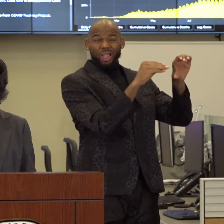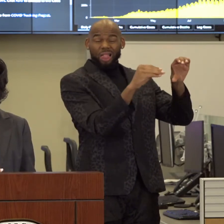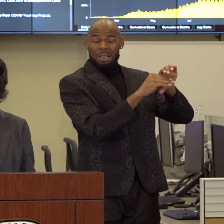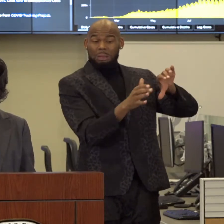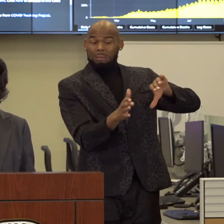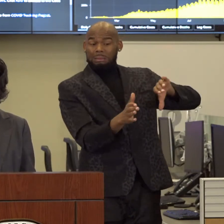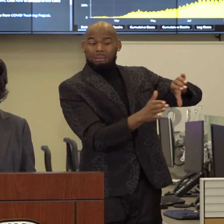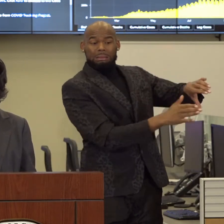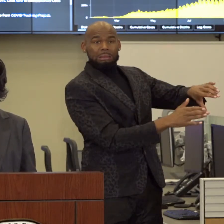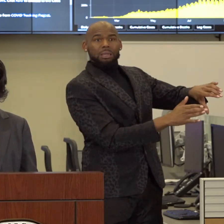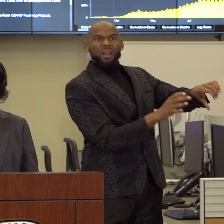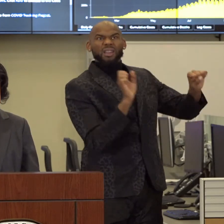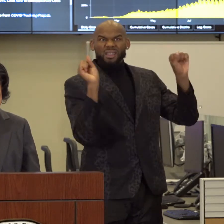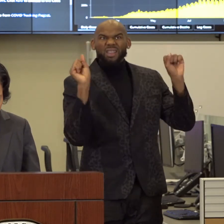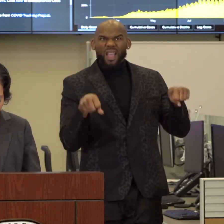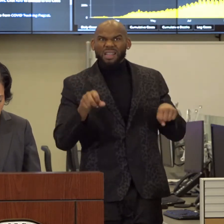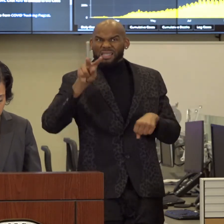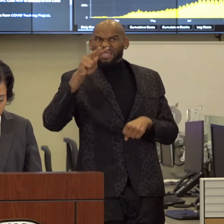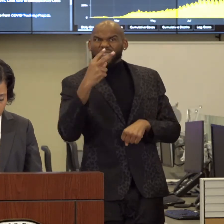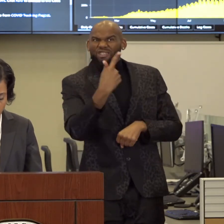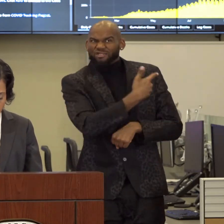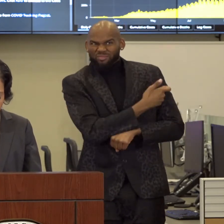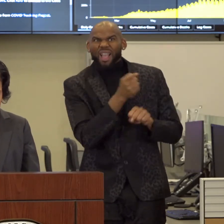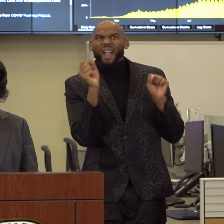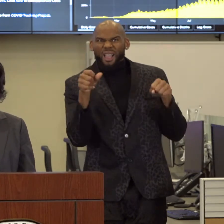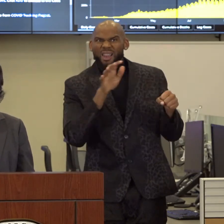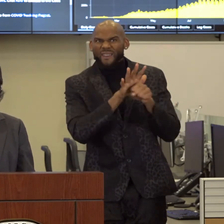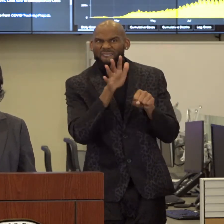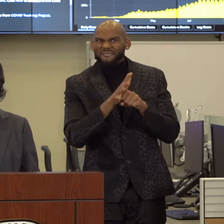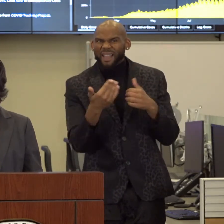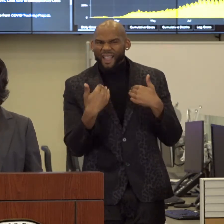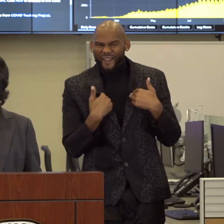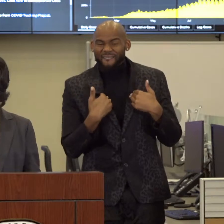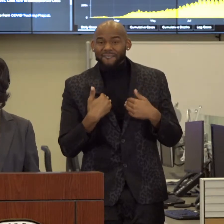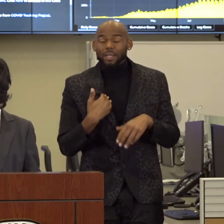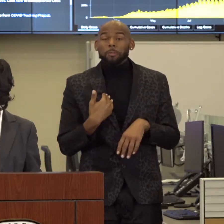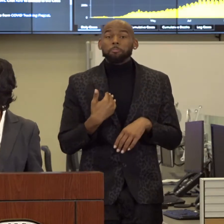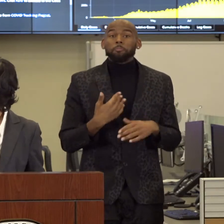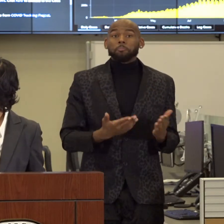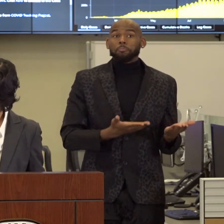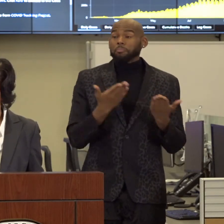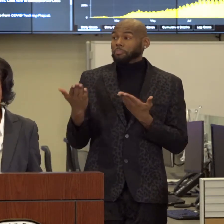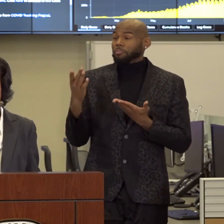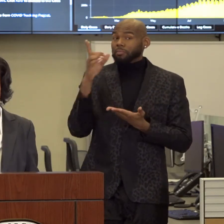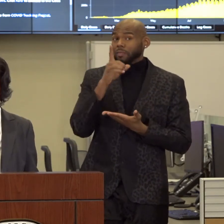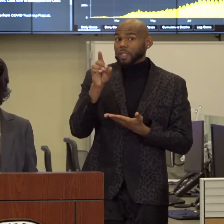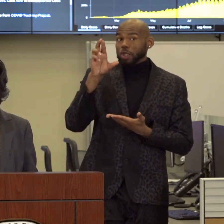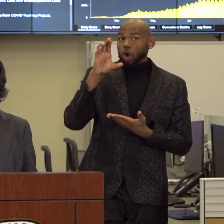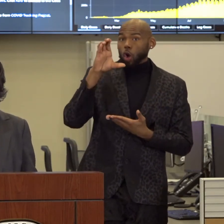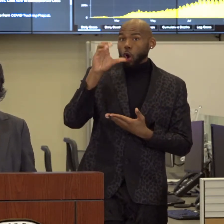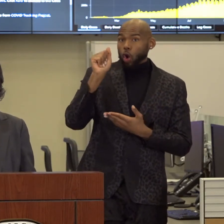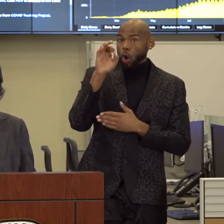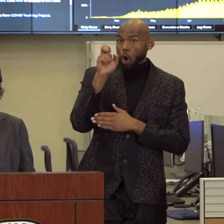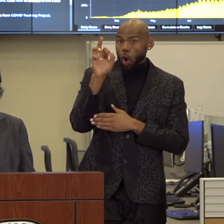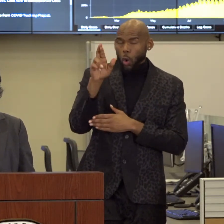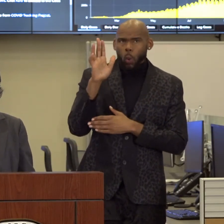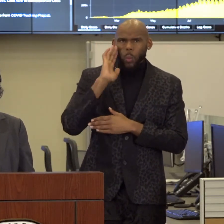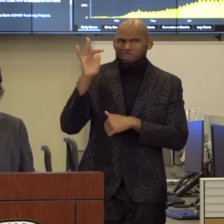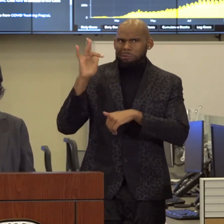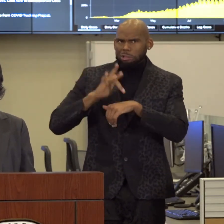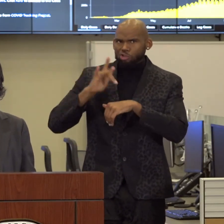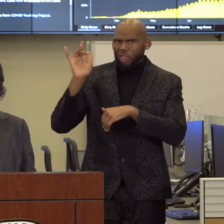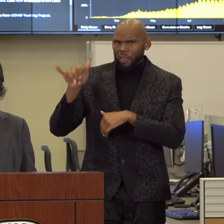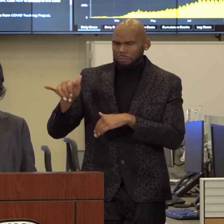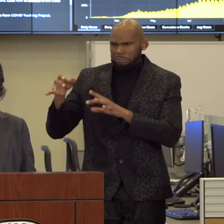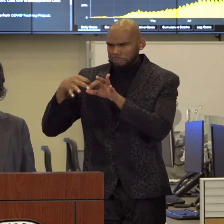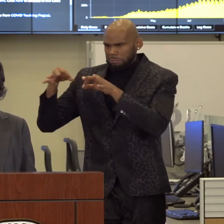that we are able to administer that second shot. We will hear, and to that point, Dr. Carter, I know will probably address that. If you have received your